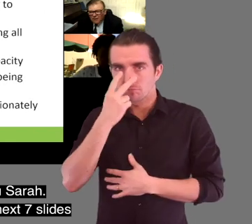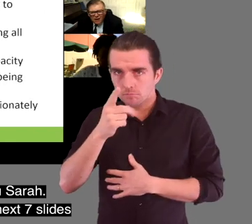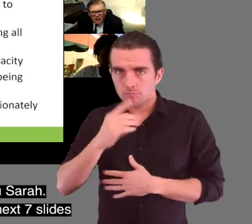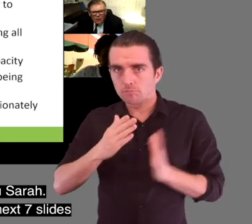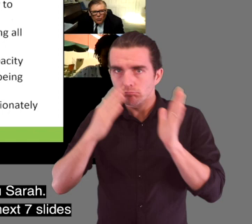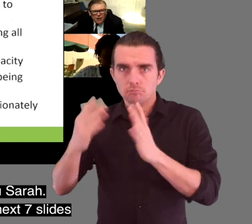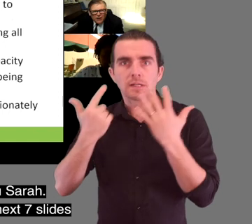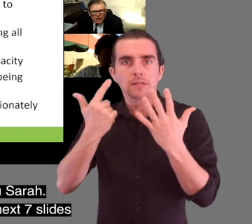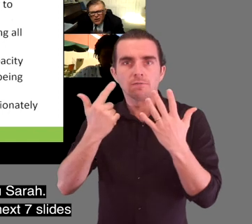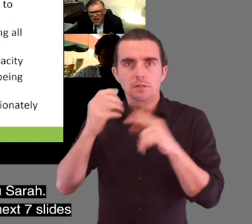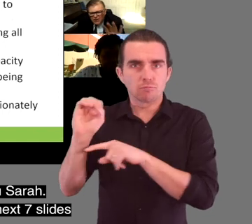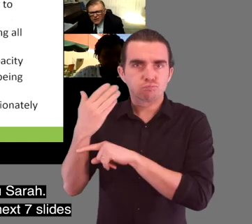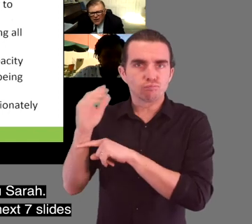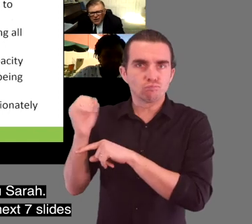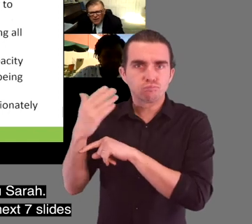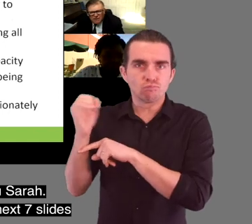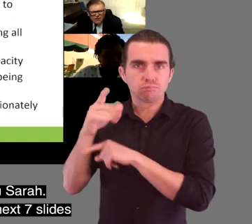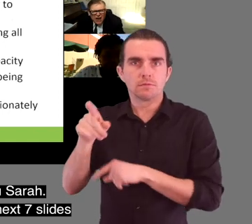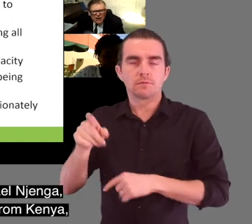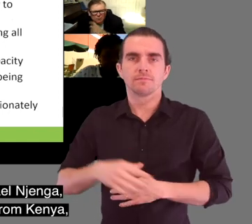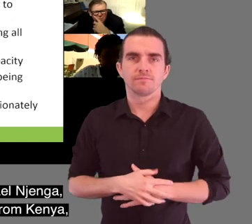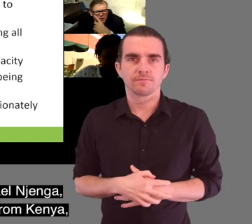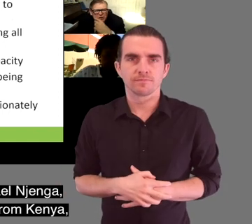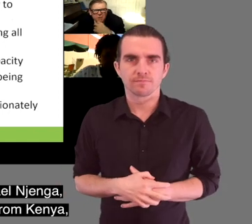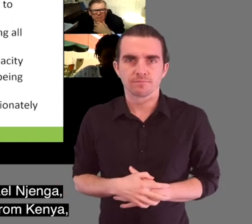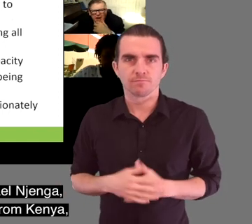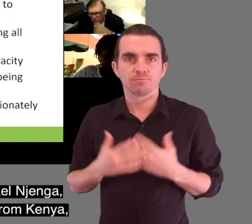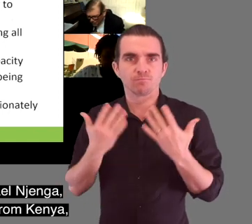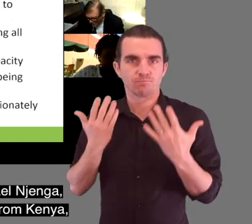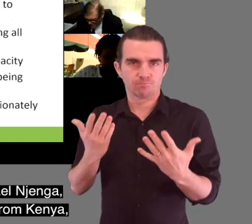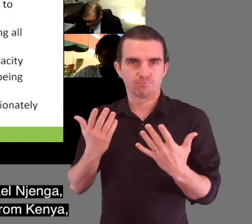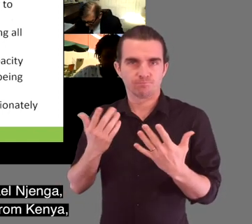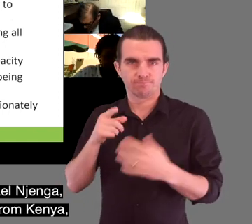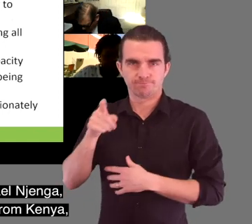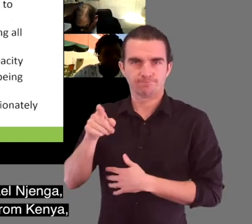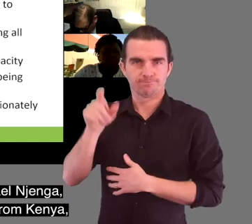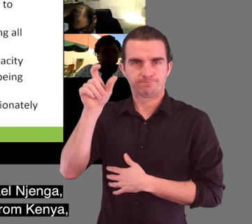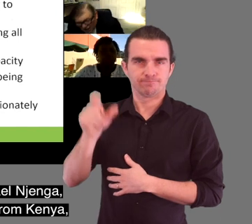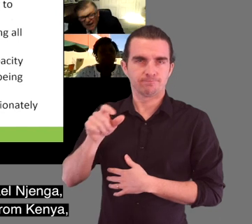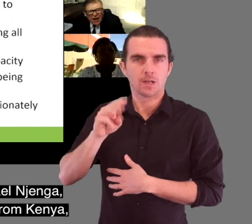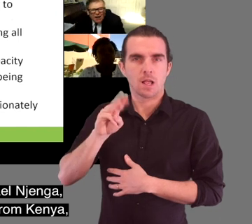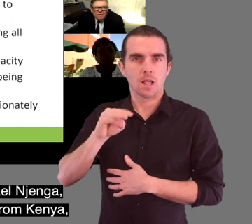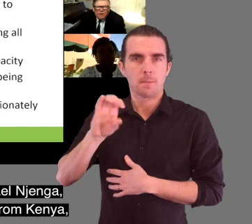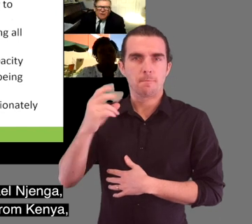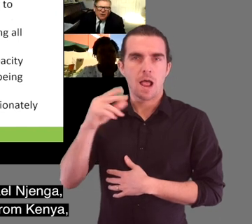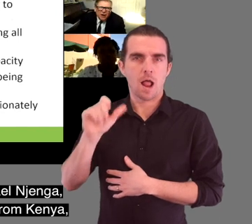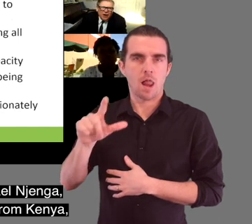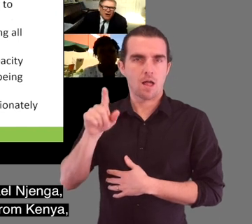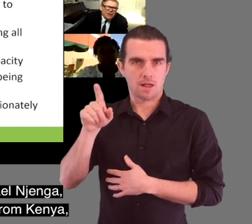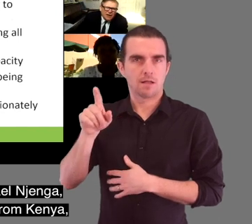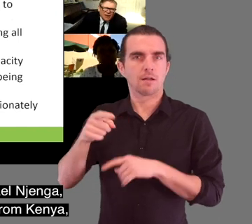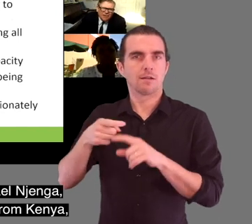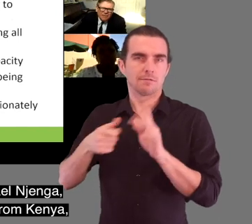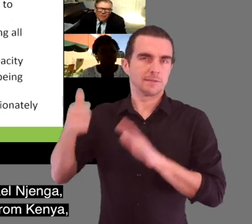Now, these next 7 slides were produced by Michael Njenga, who is on